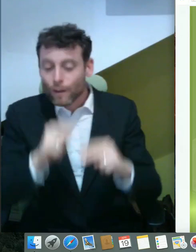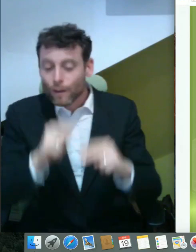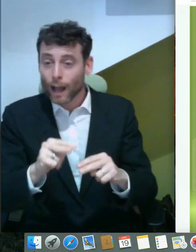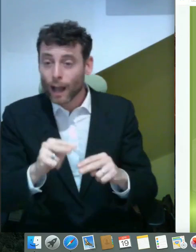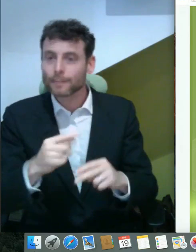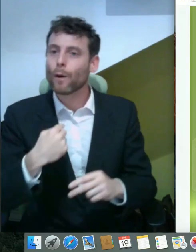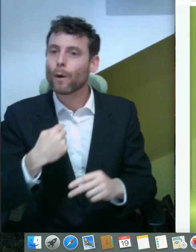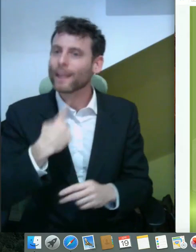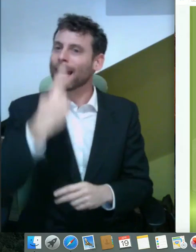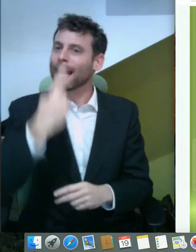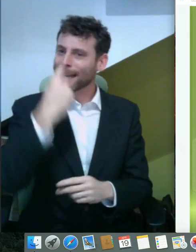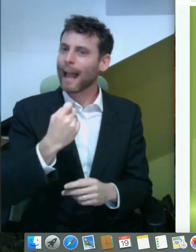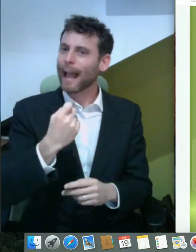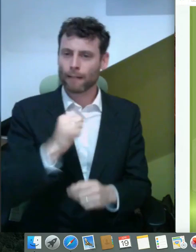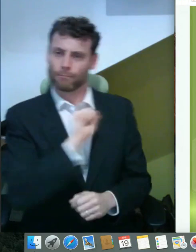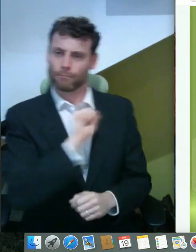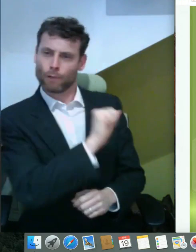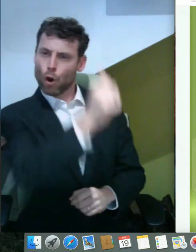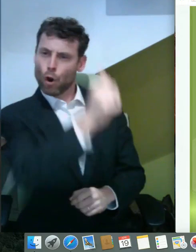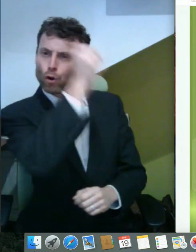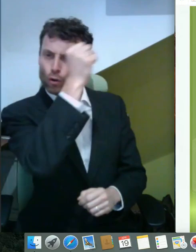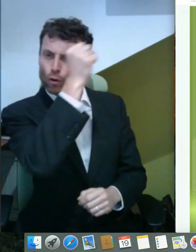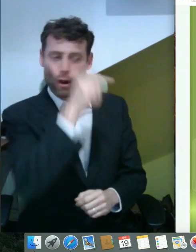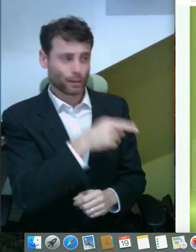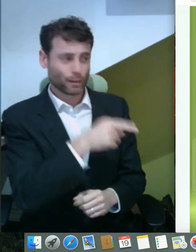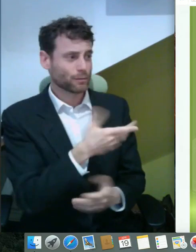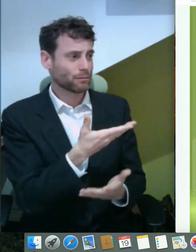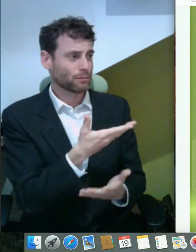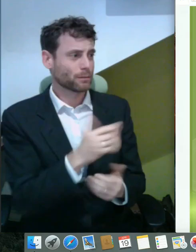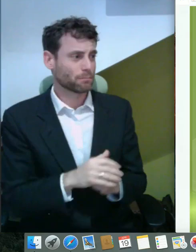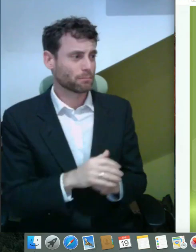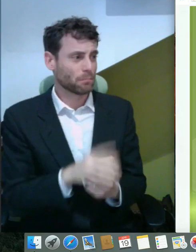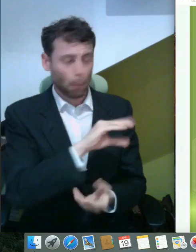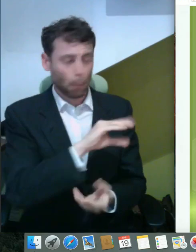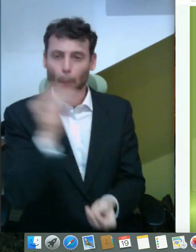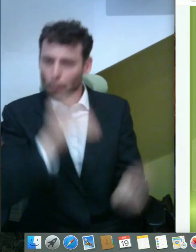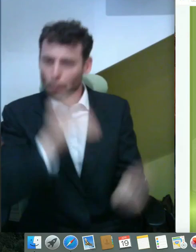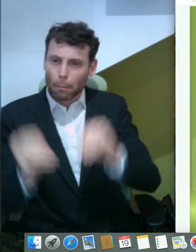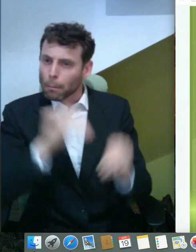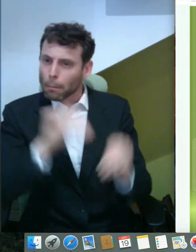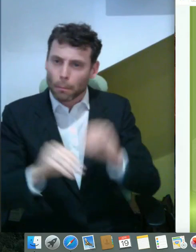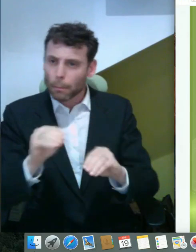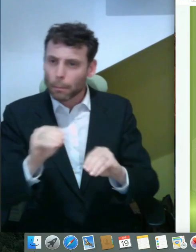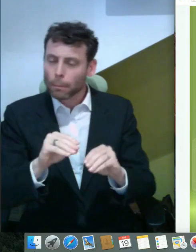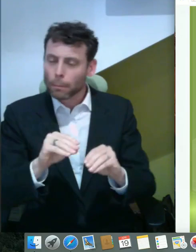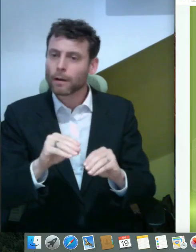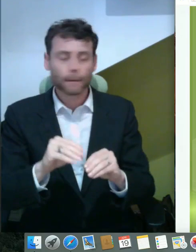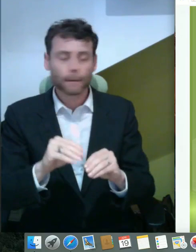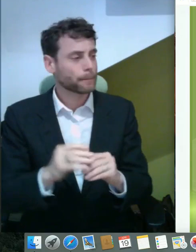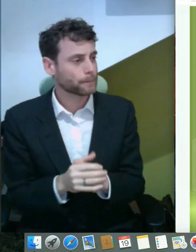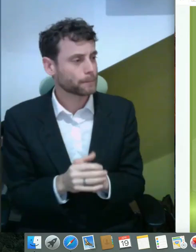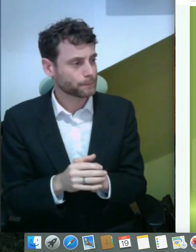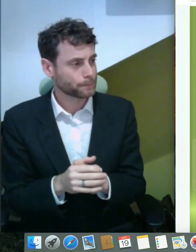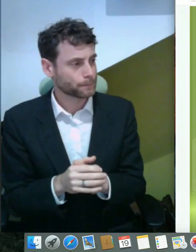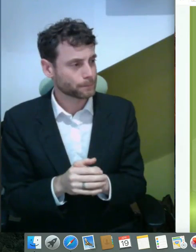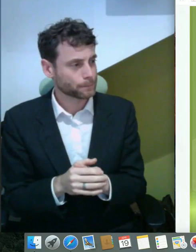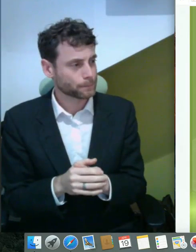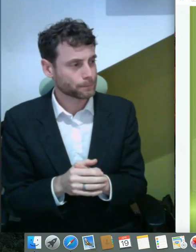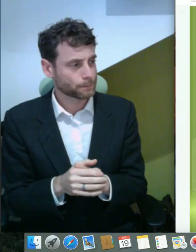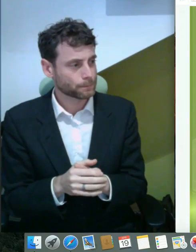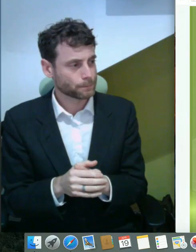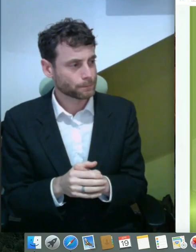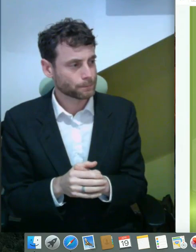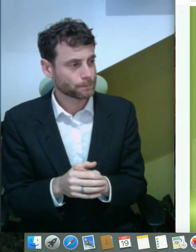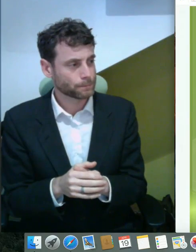guidelines, we'll be able to make use of some of the findings that Justice Signs come across,